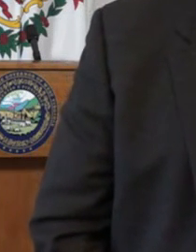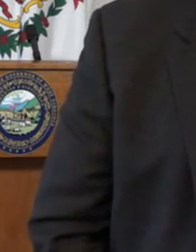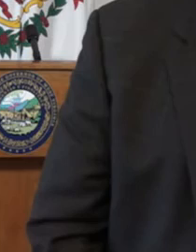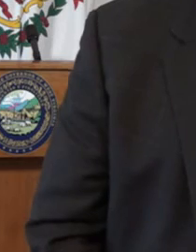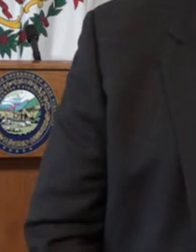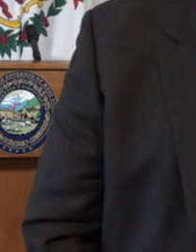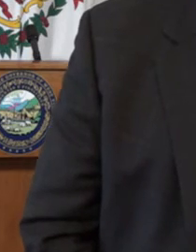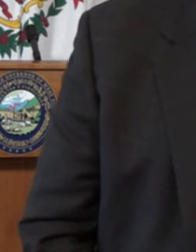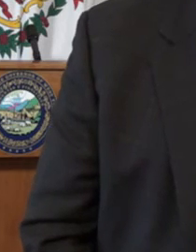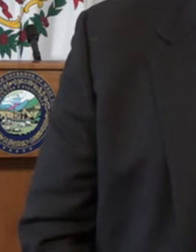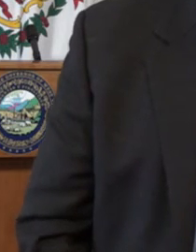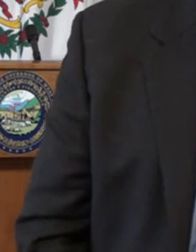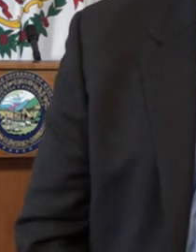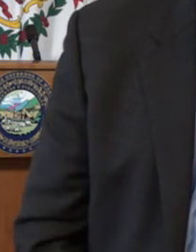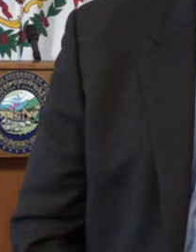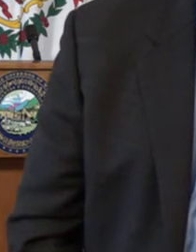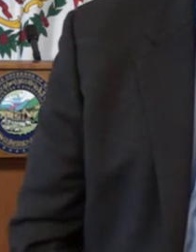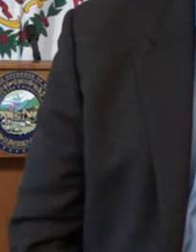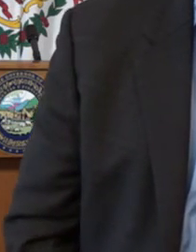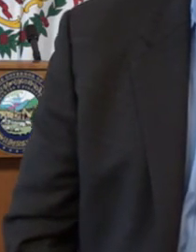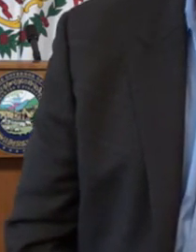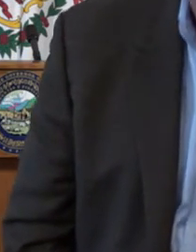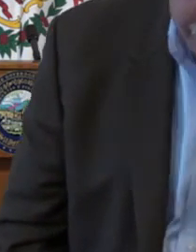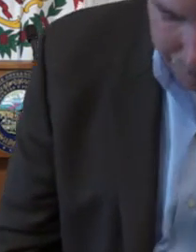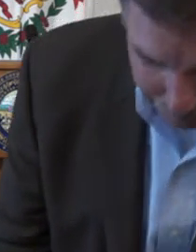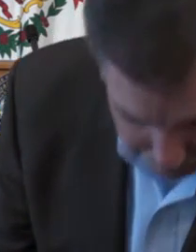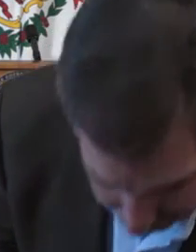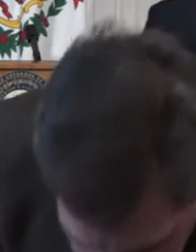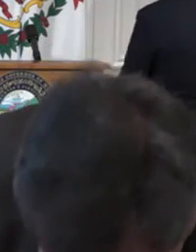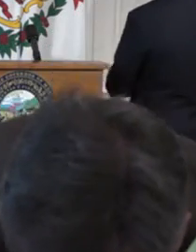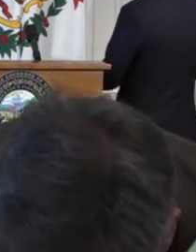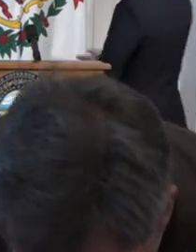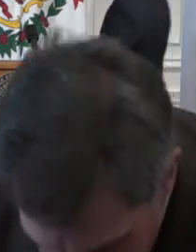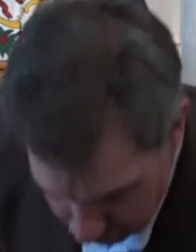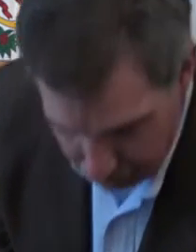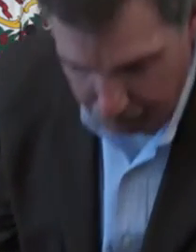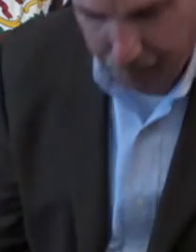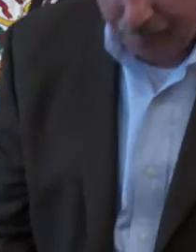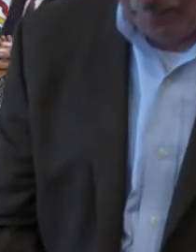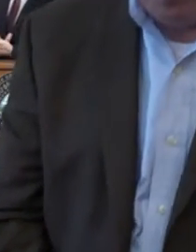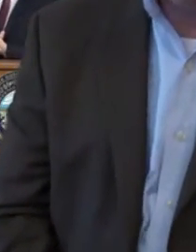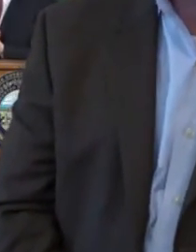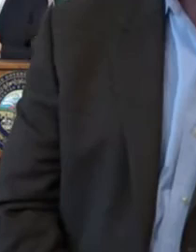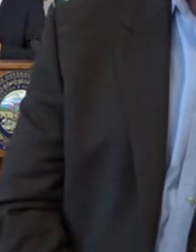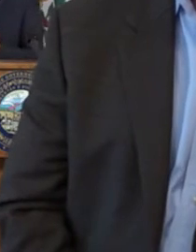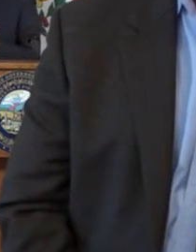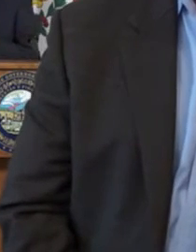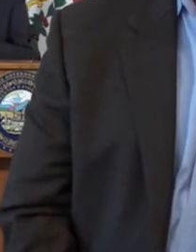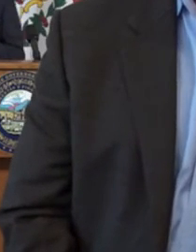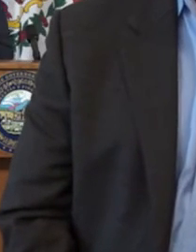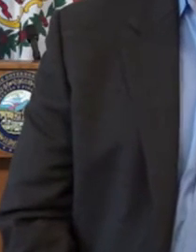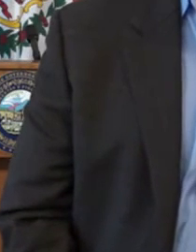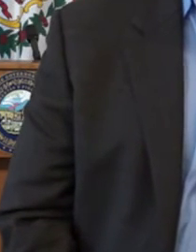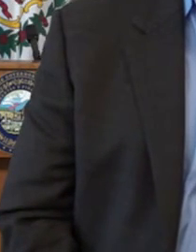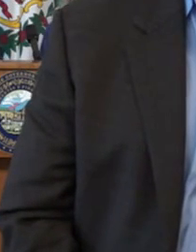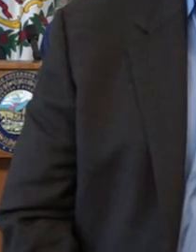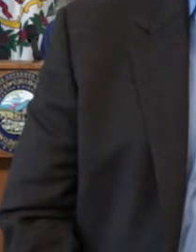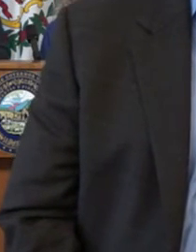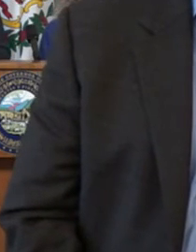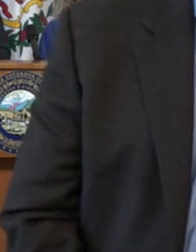there are limited options and programs available to help them. In the letter, Armstead mentions a proposal made in